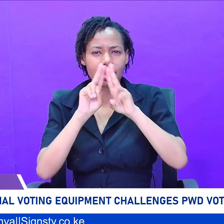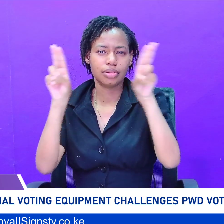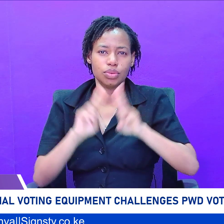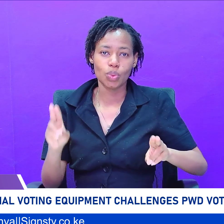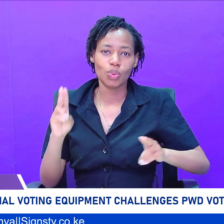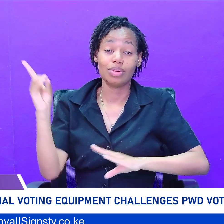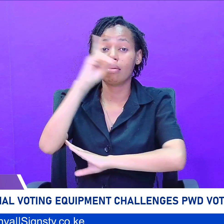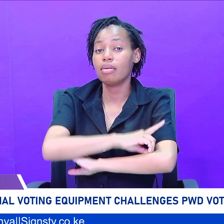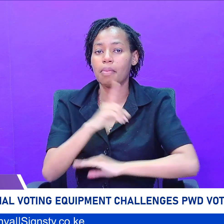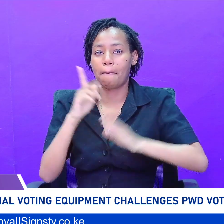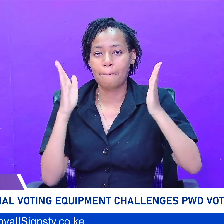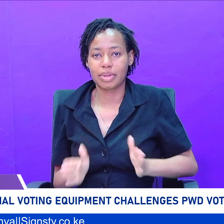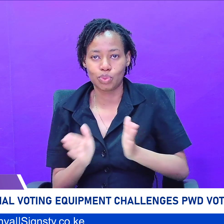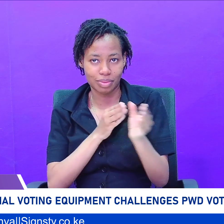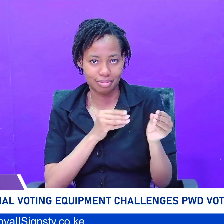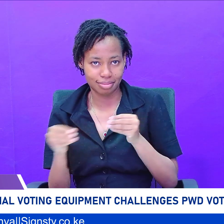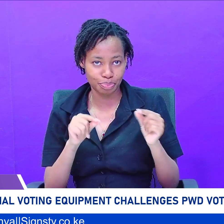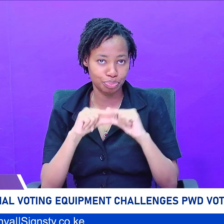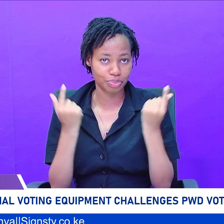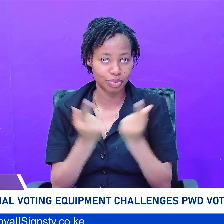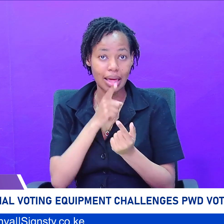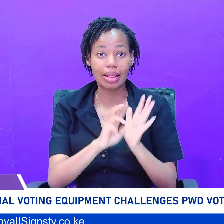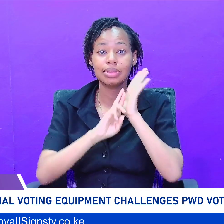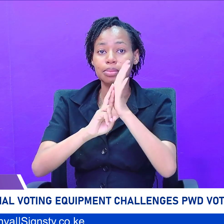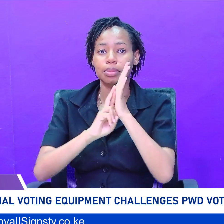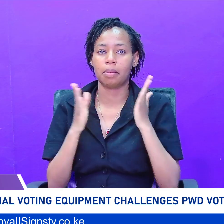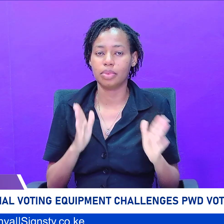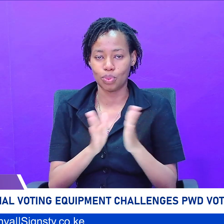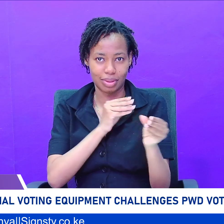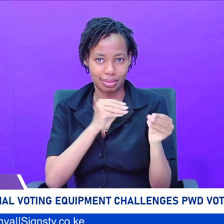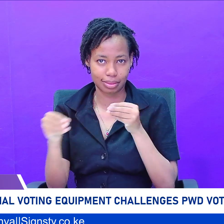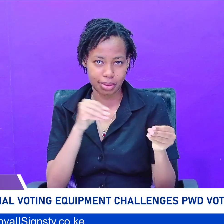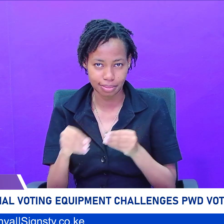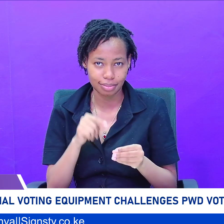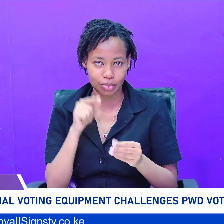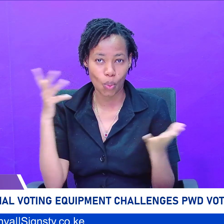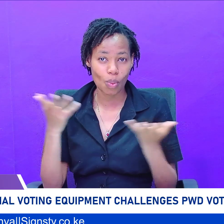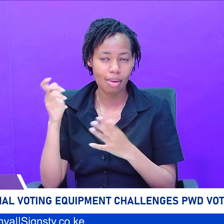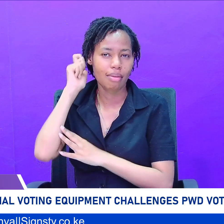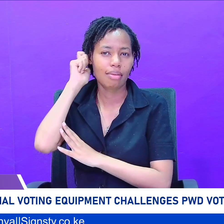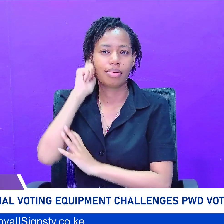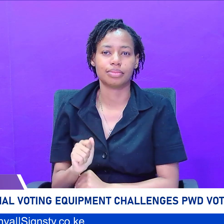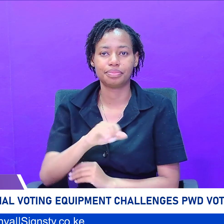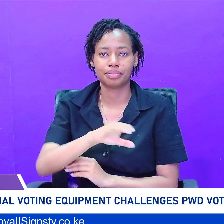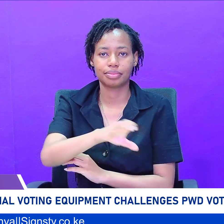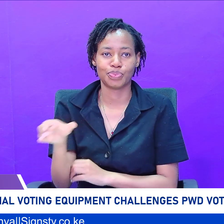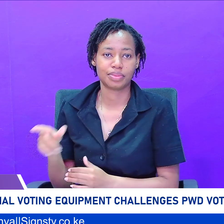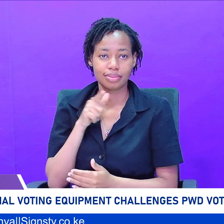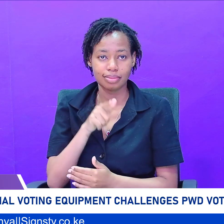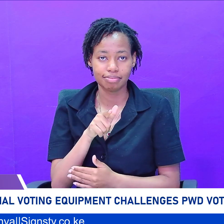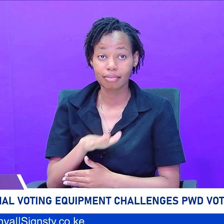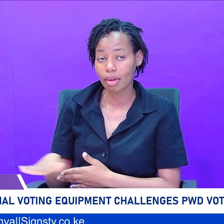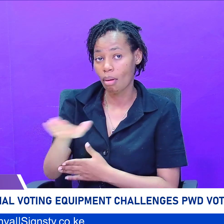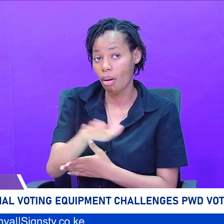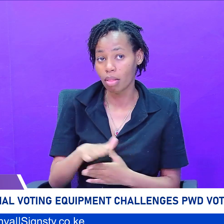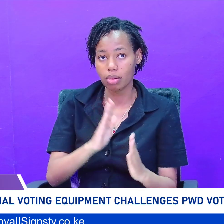Moving on, in observance of International Day of Persons with Disabilities, a group representing